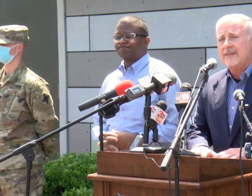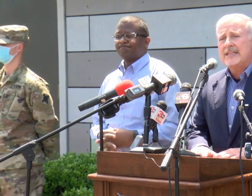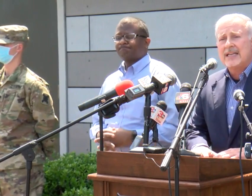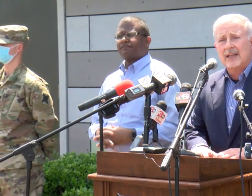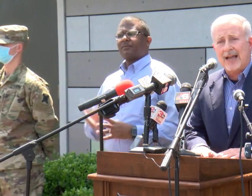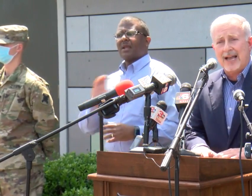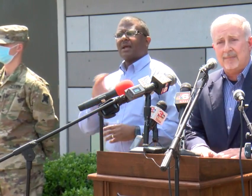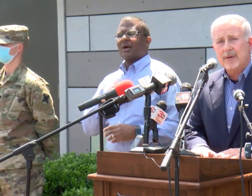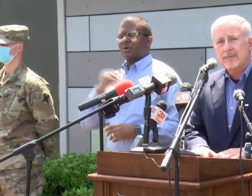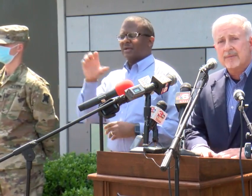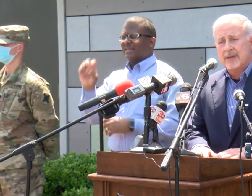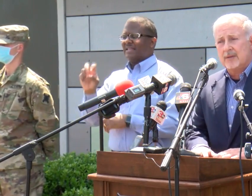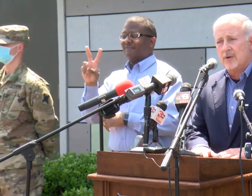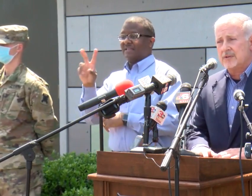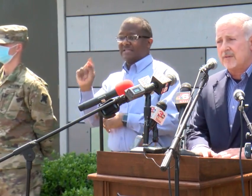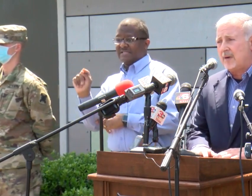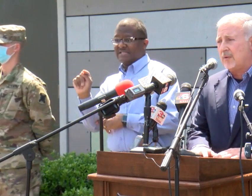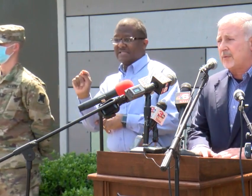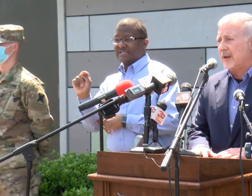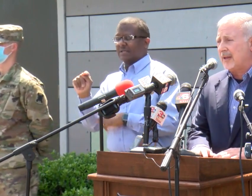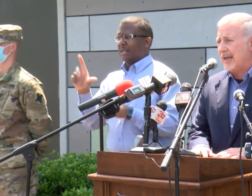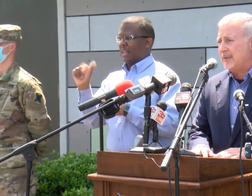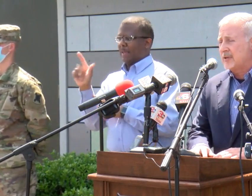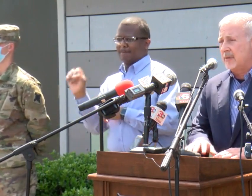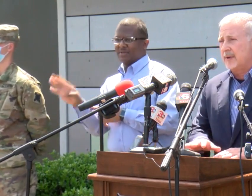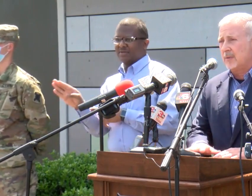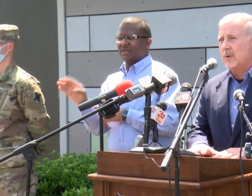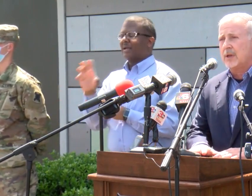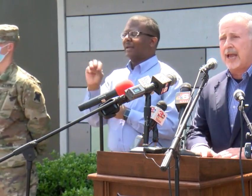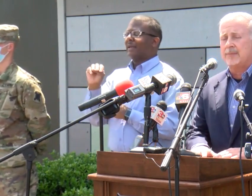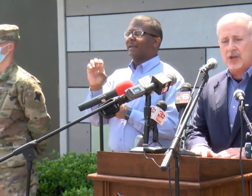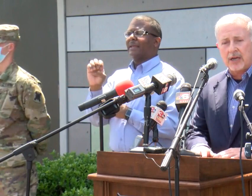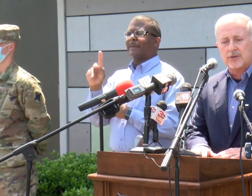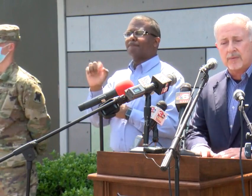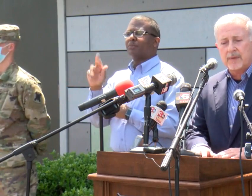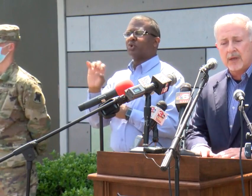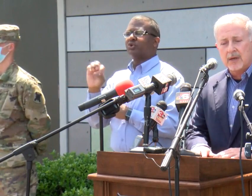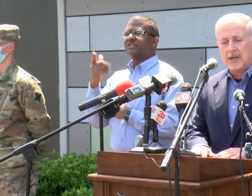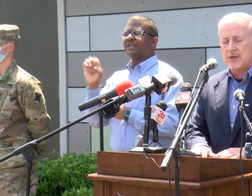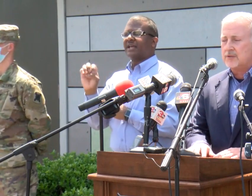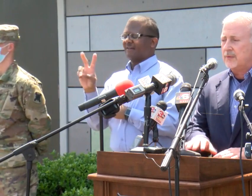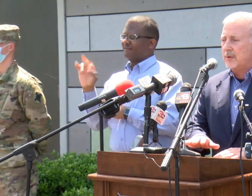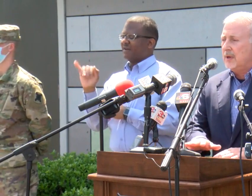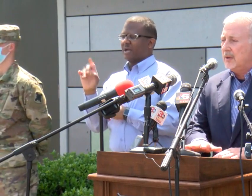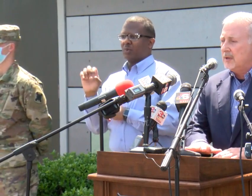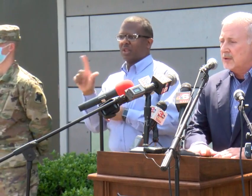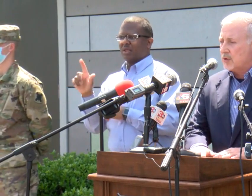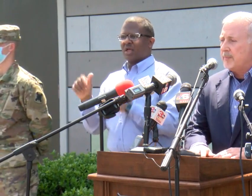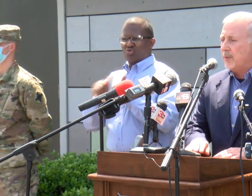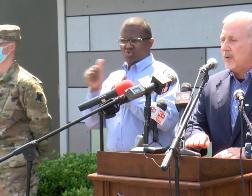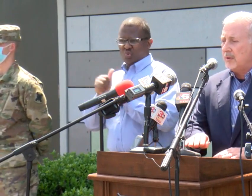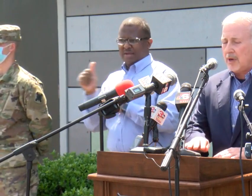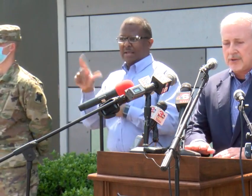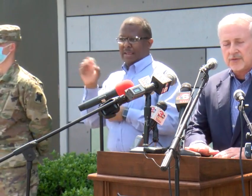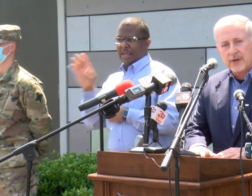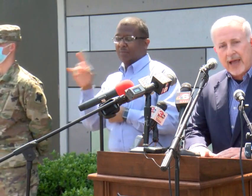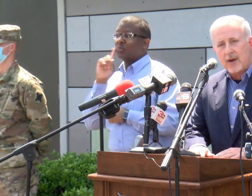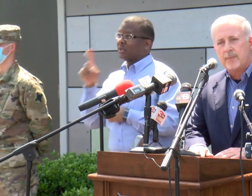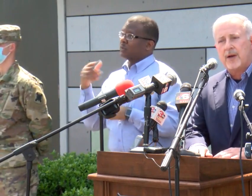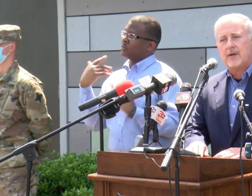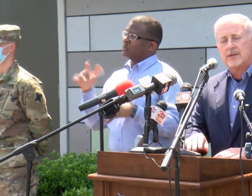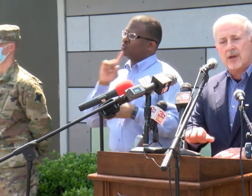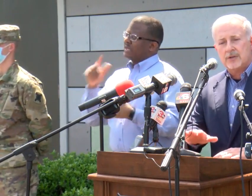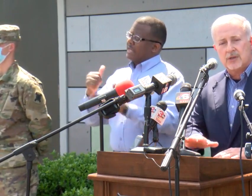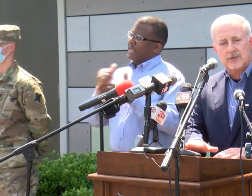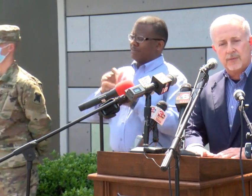Our EVT lab, the Emerging Viral Threat Lab, is going to be a real game changer, not just for Shreveport, not just for